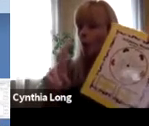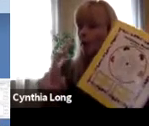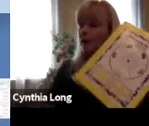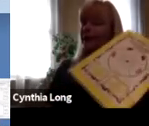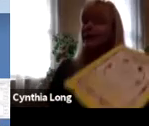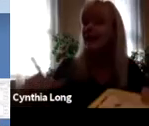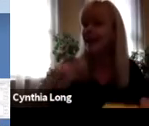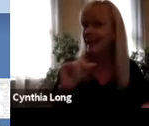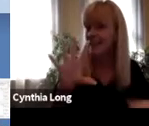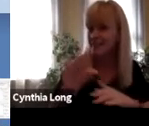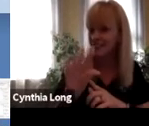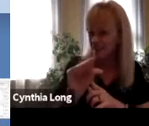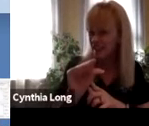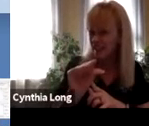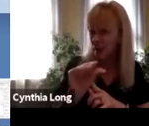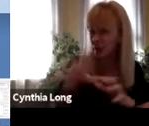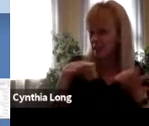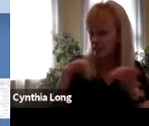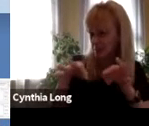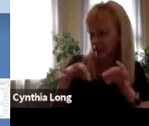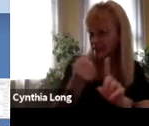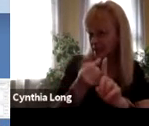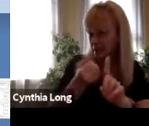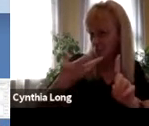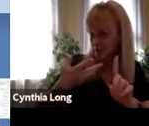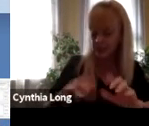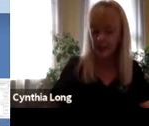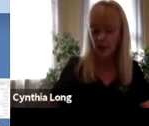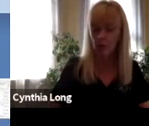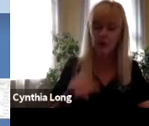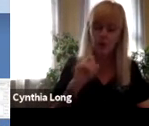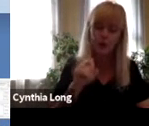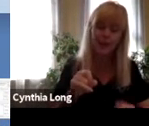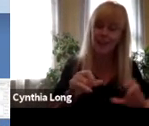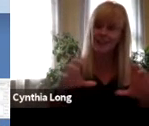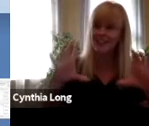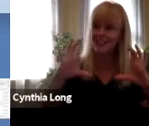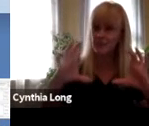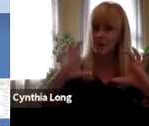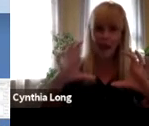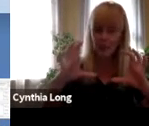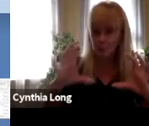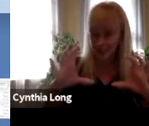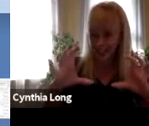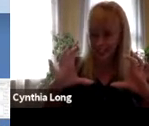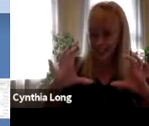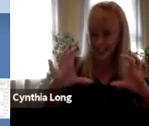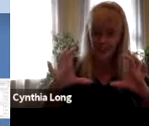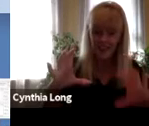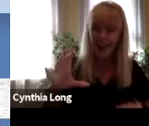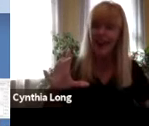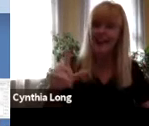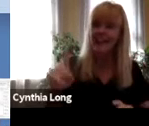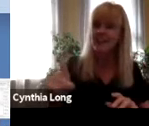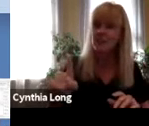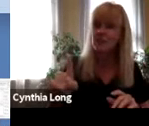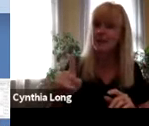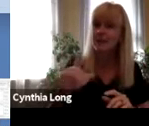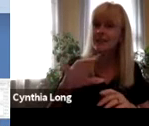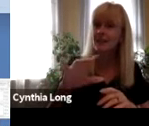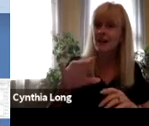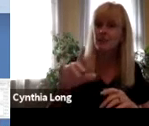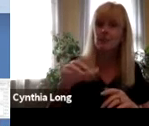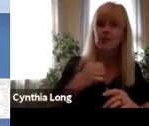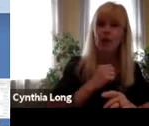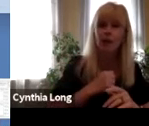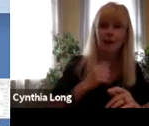this, or, and again, it's in the video, it explains it in more detail, but you can just get them a paper plate and let